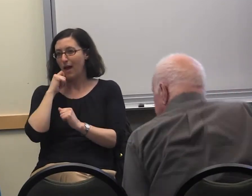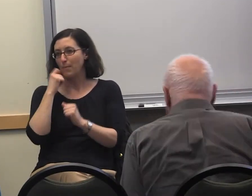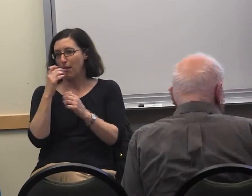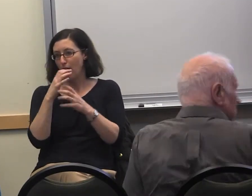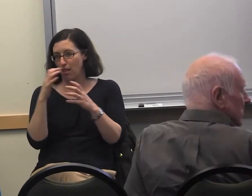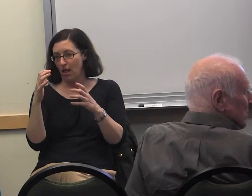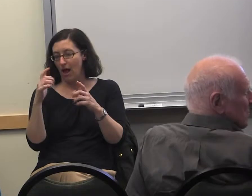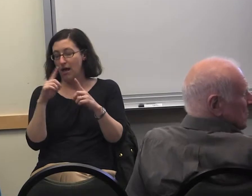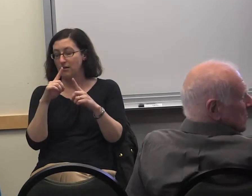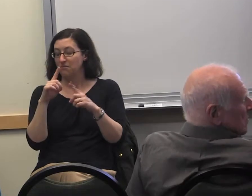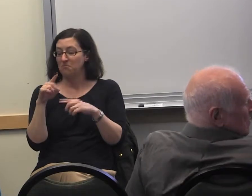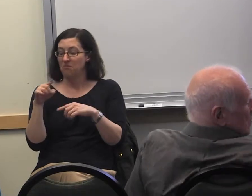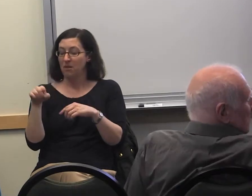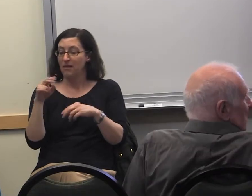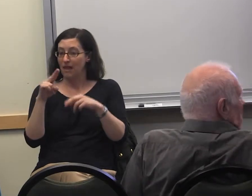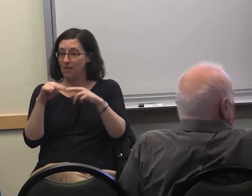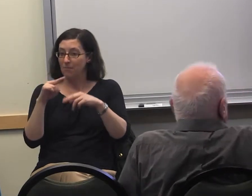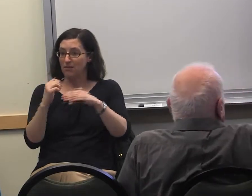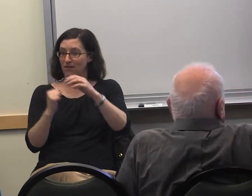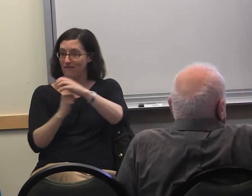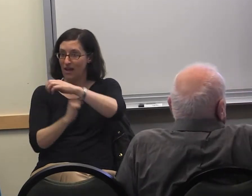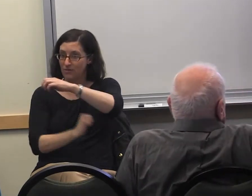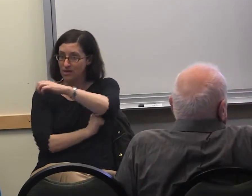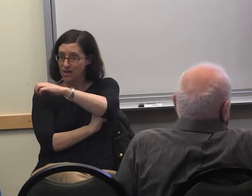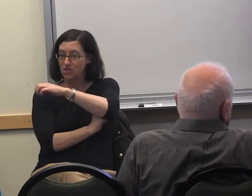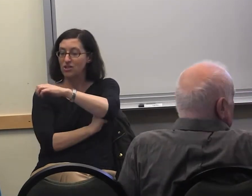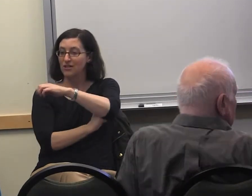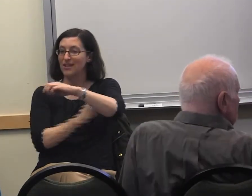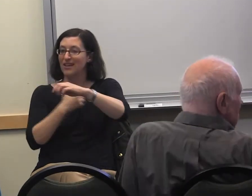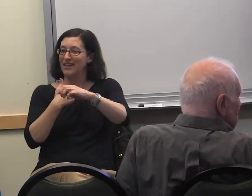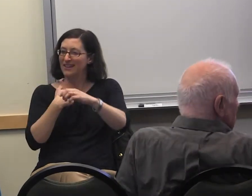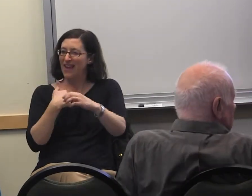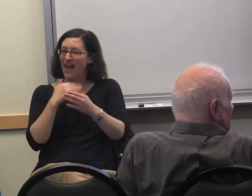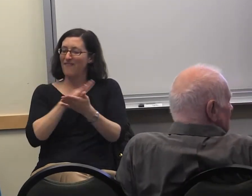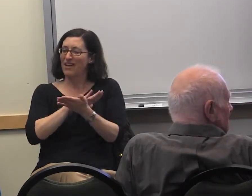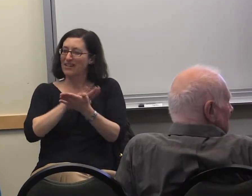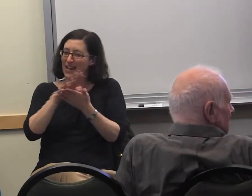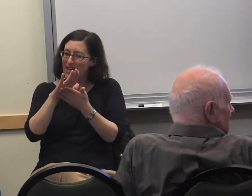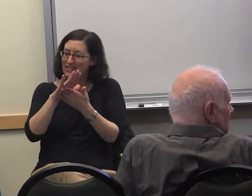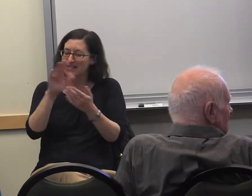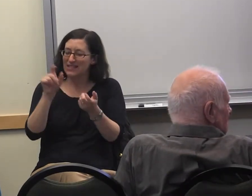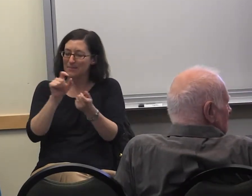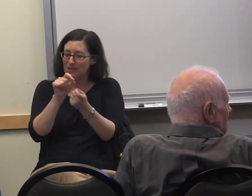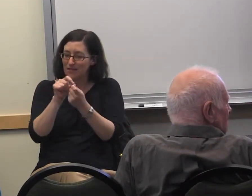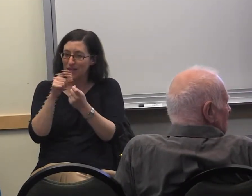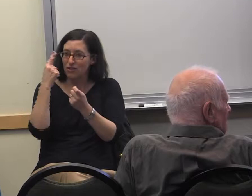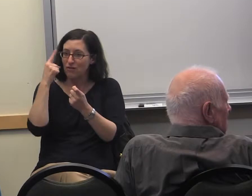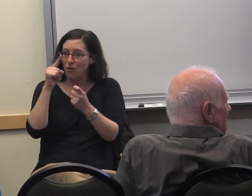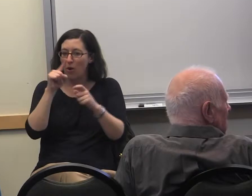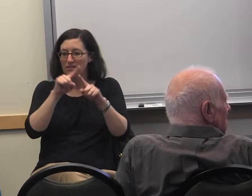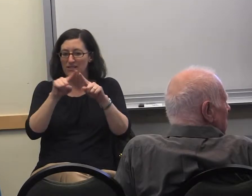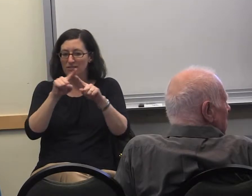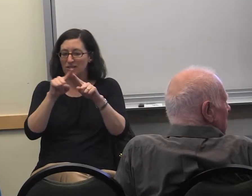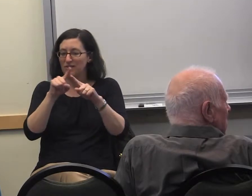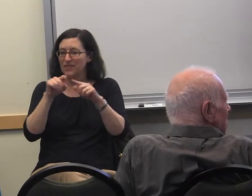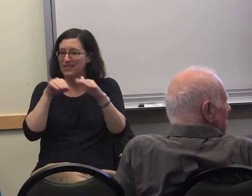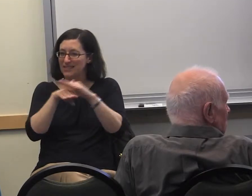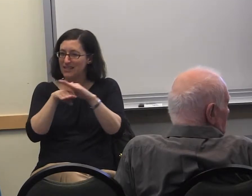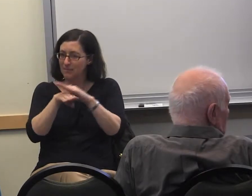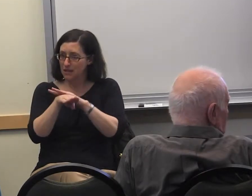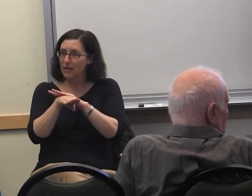even though they built the foundation, they really have a nice specification for all the accessibility